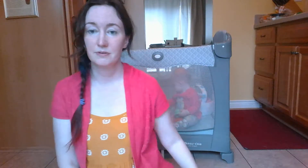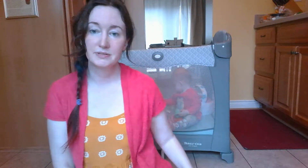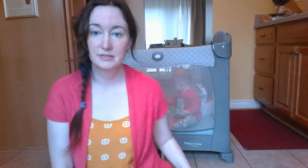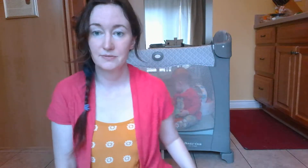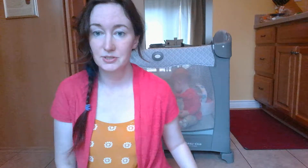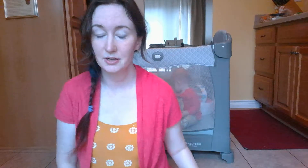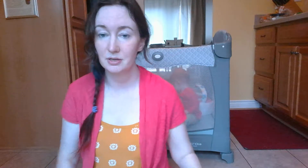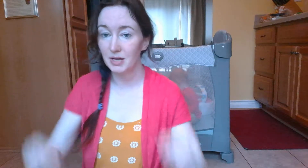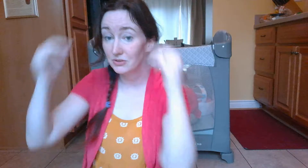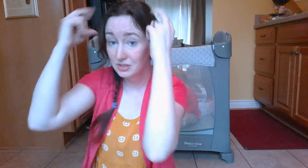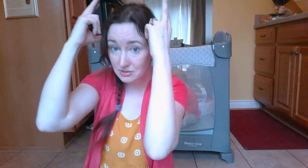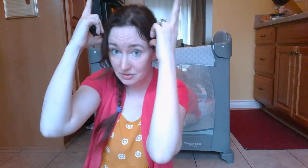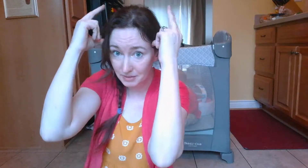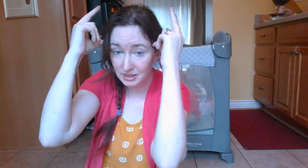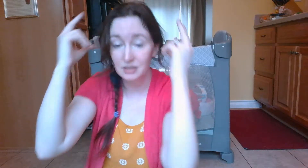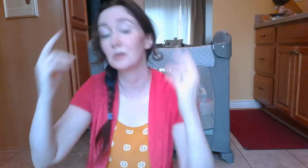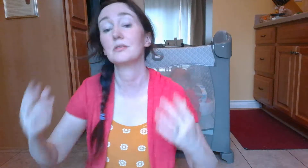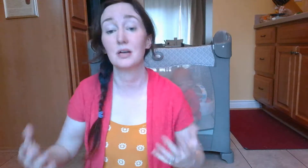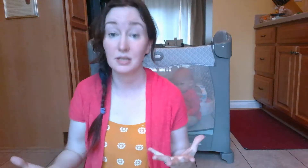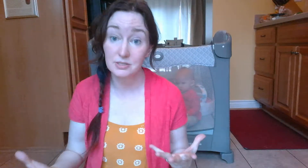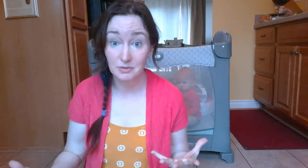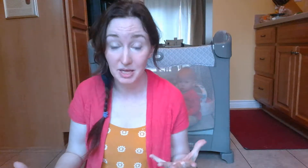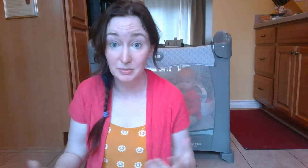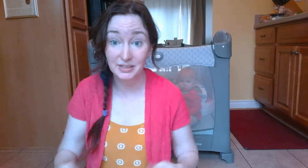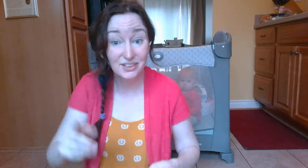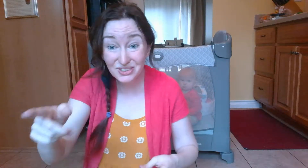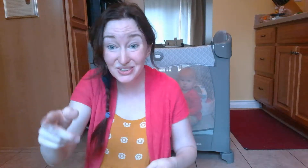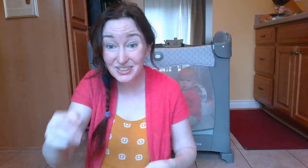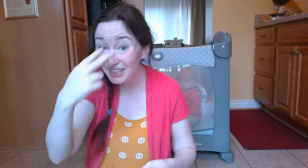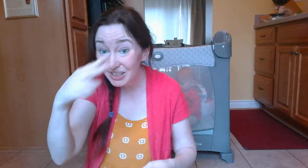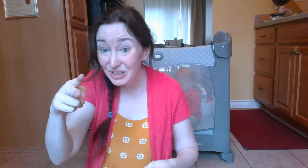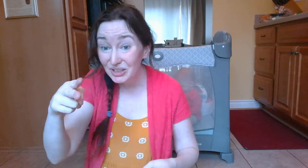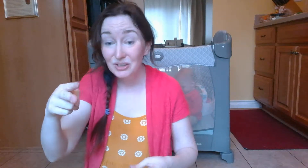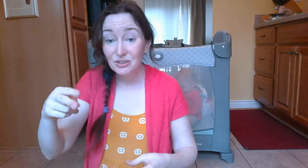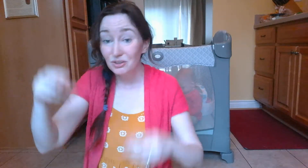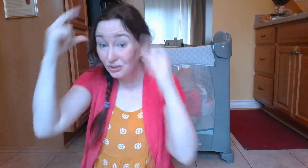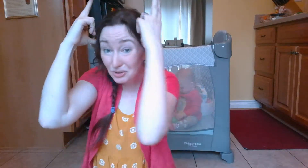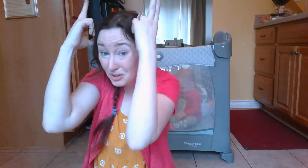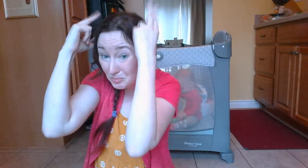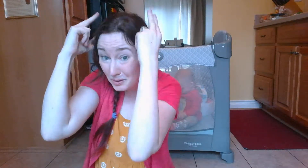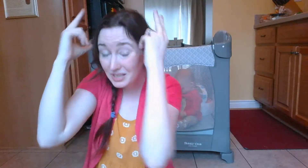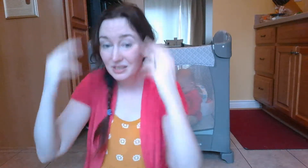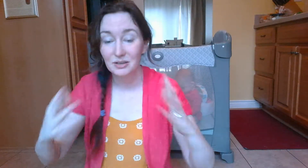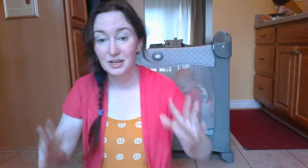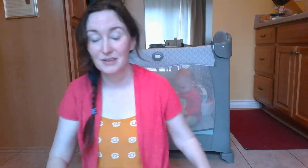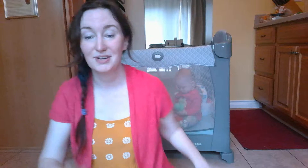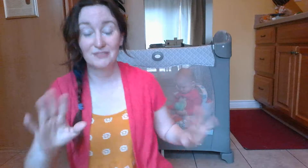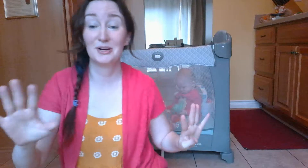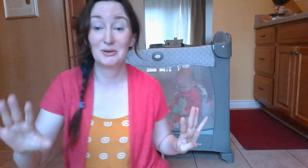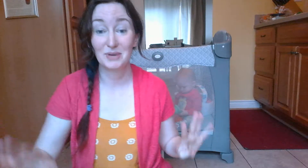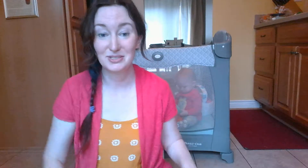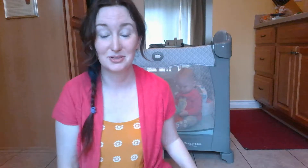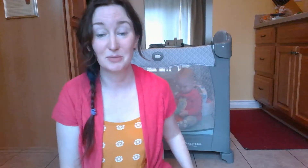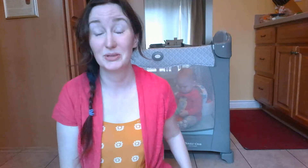Versus if you're talking about the Easter bunny or talking to a baby, like, look at the bunny. Okay, I've gone on way too long about that